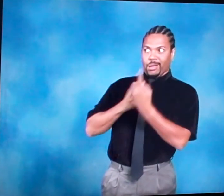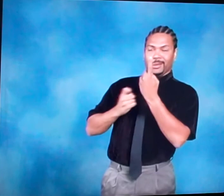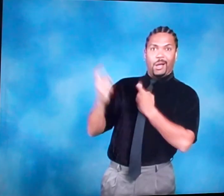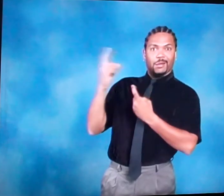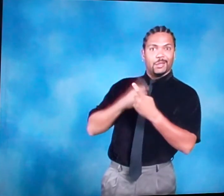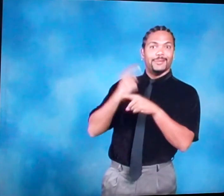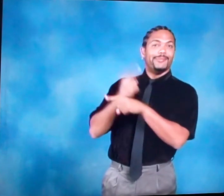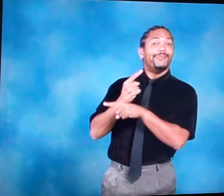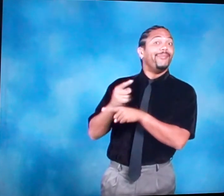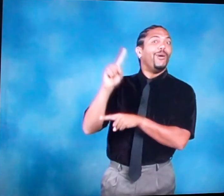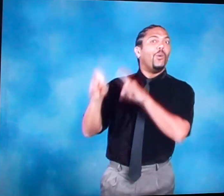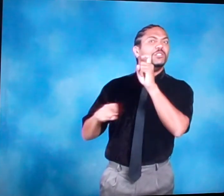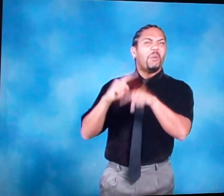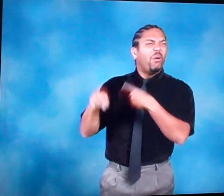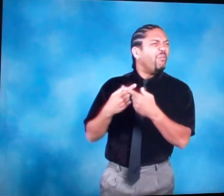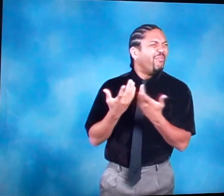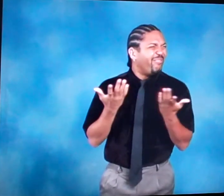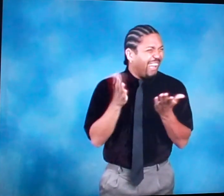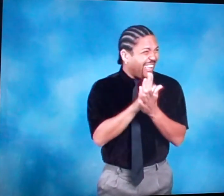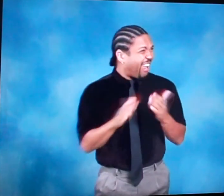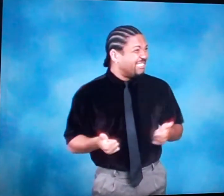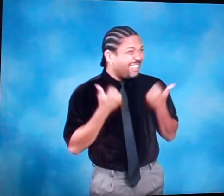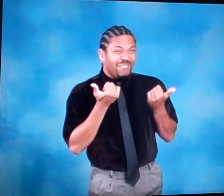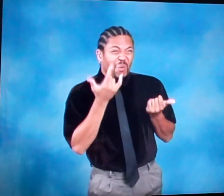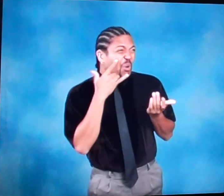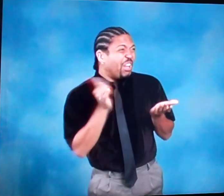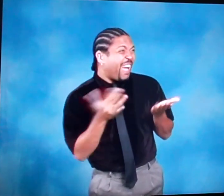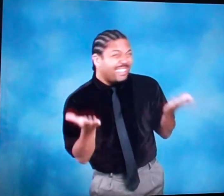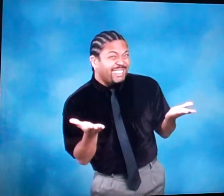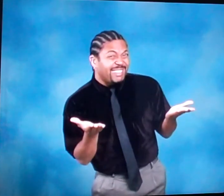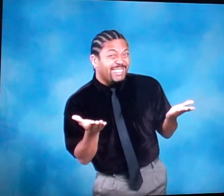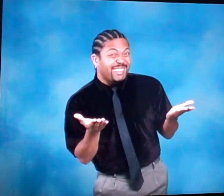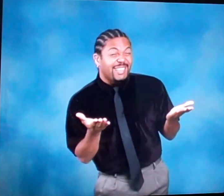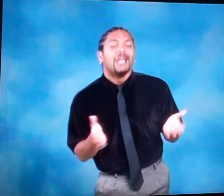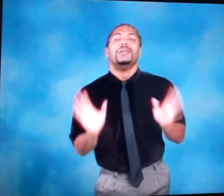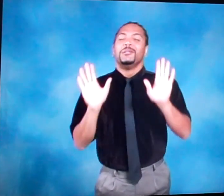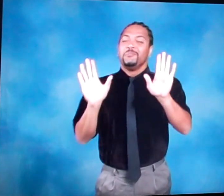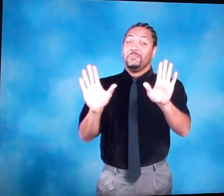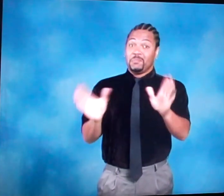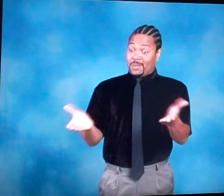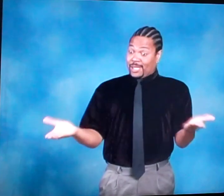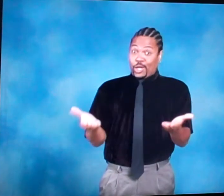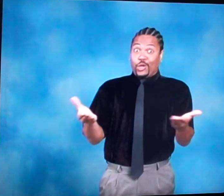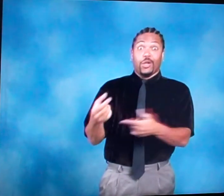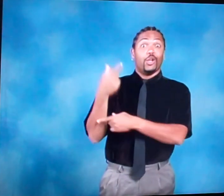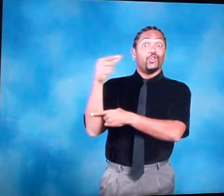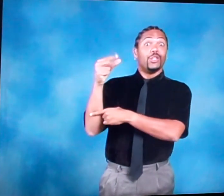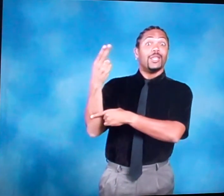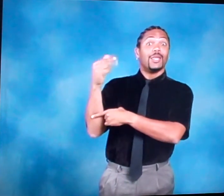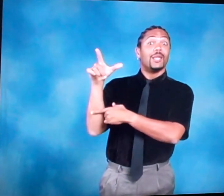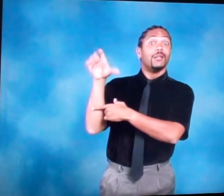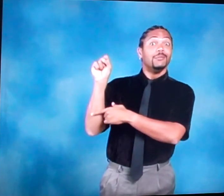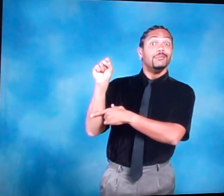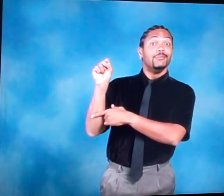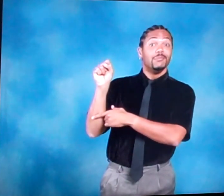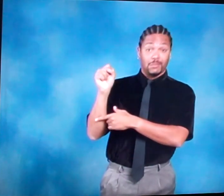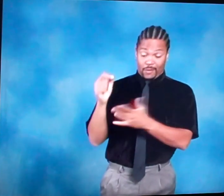This is for parents because they tend to ask all the right questions about college living. Like, what's the dorms look like?